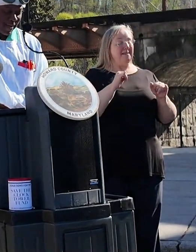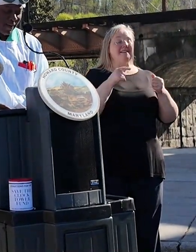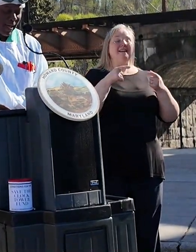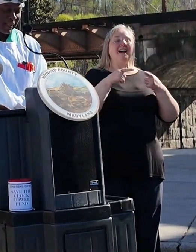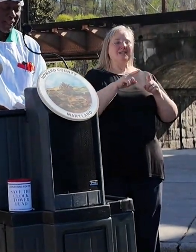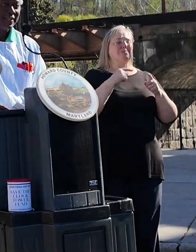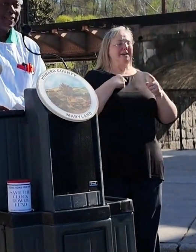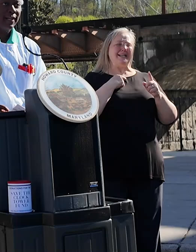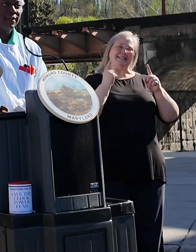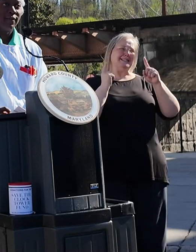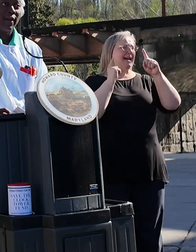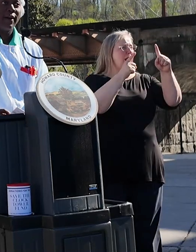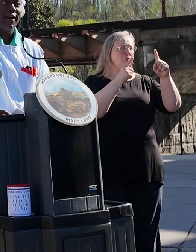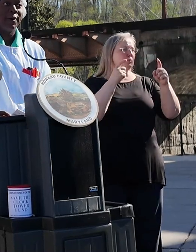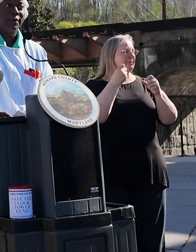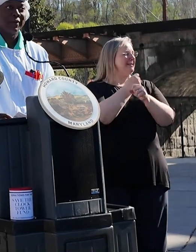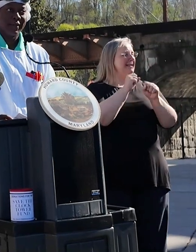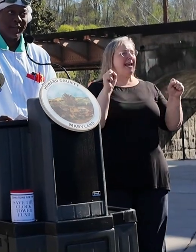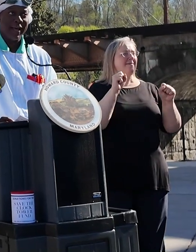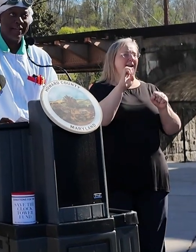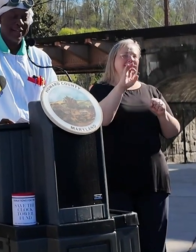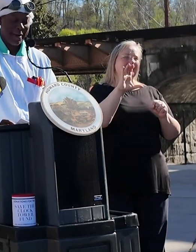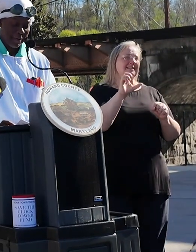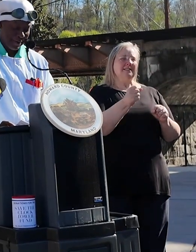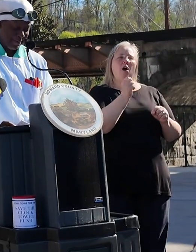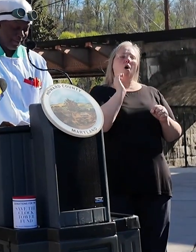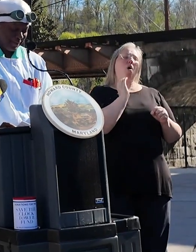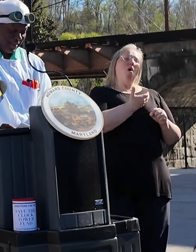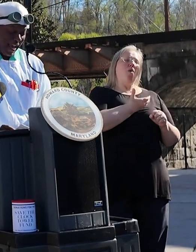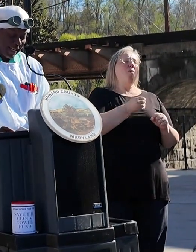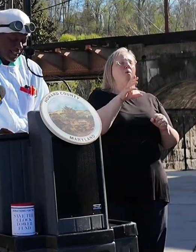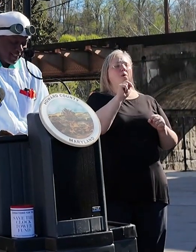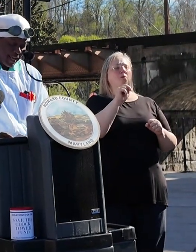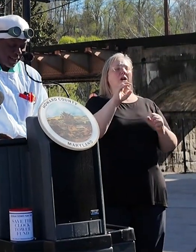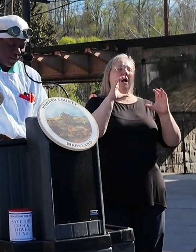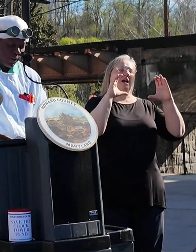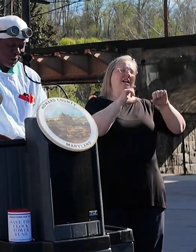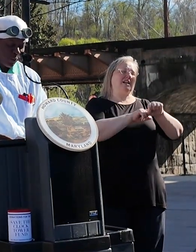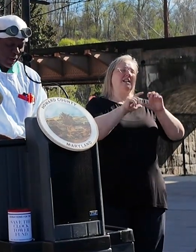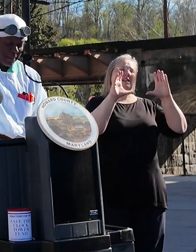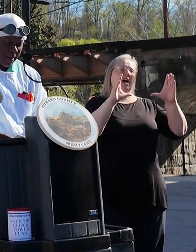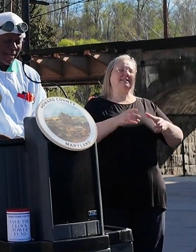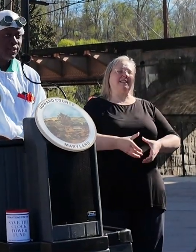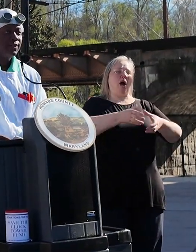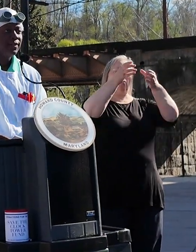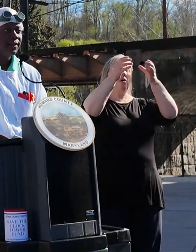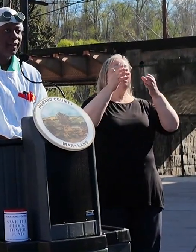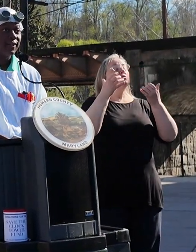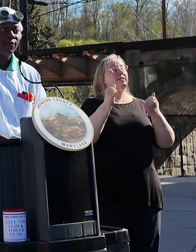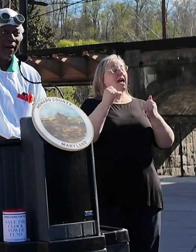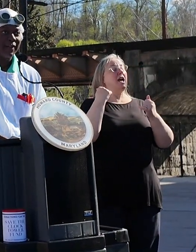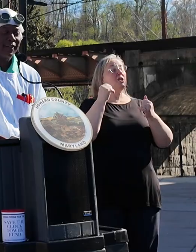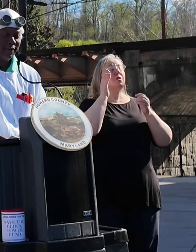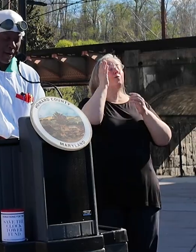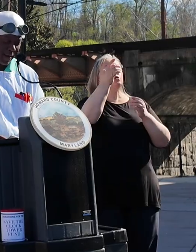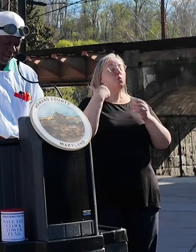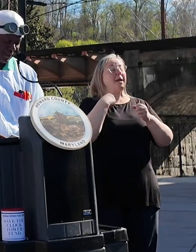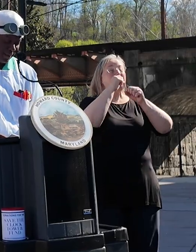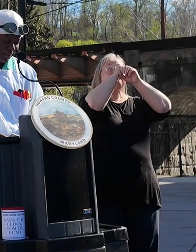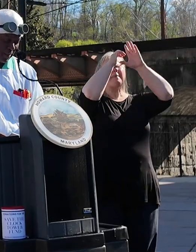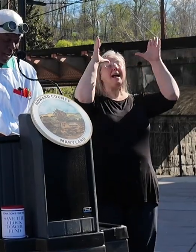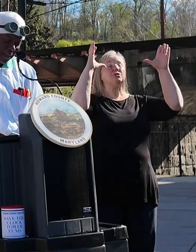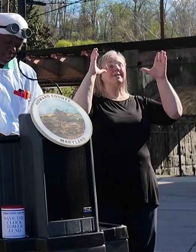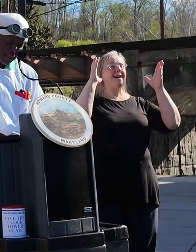to save Ellicott City's very own clock tower. And today, the future we imagined has finally